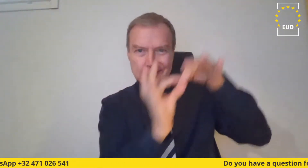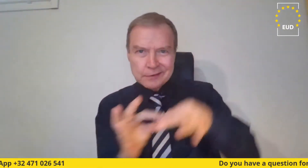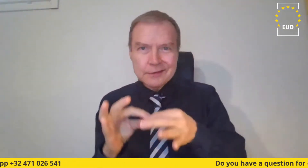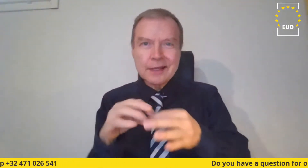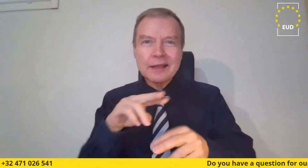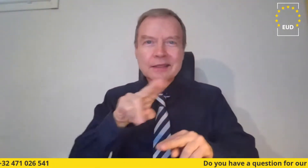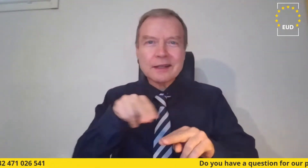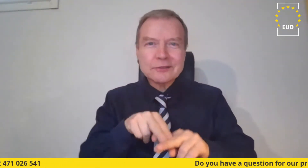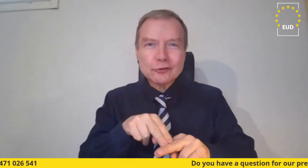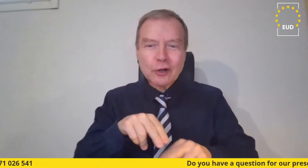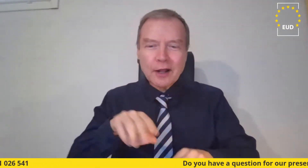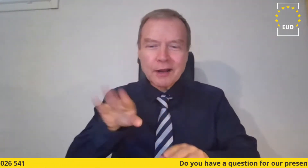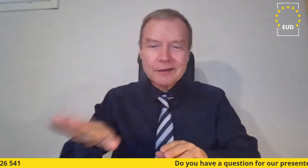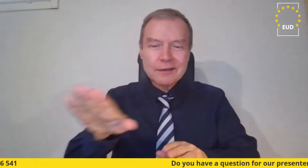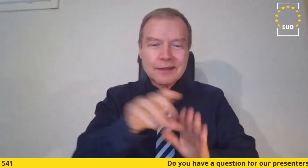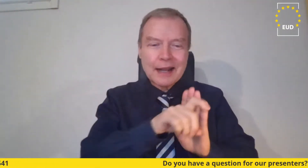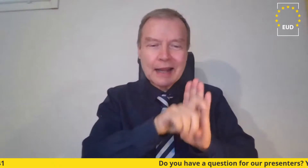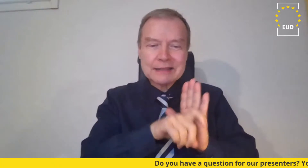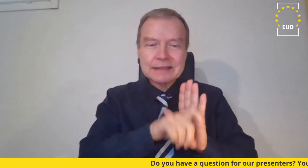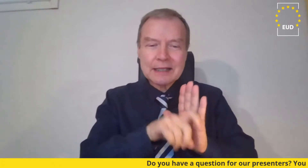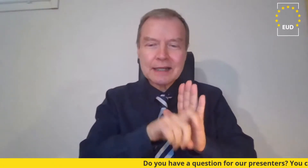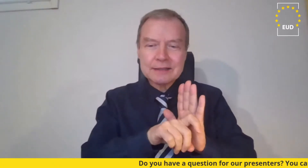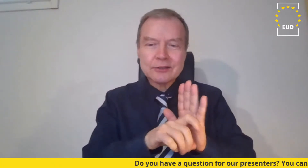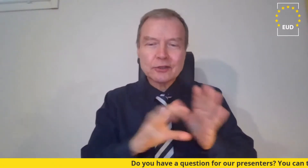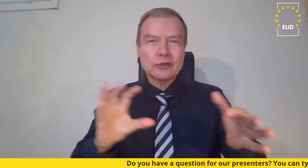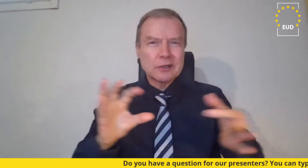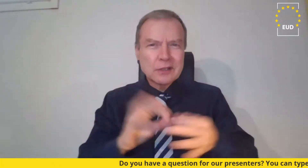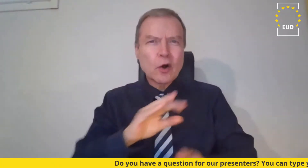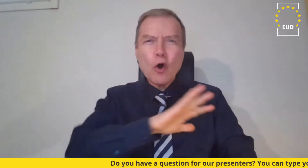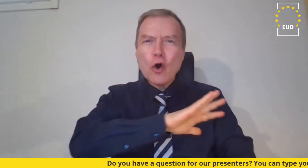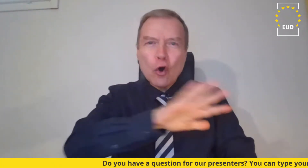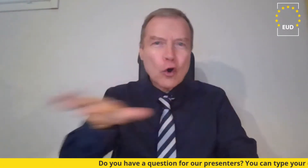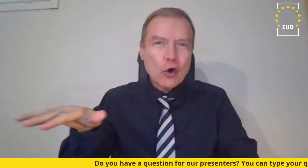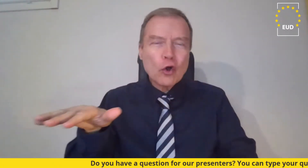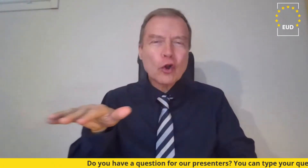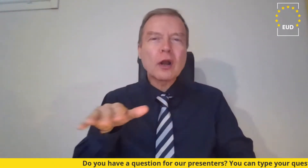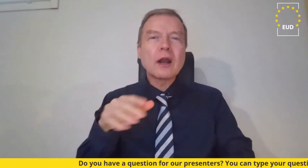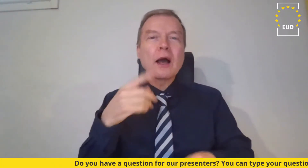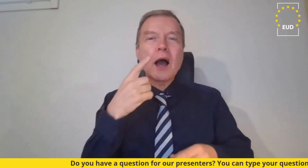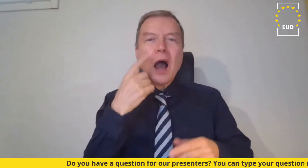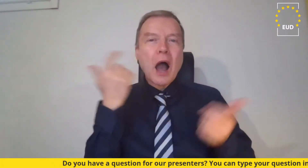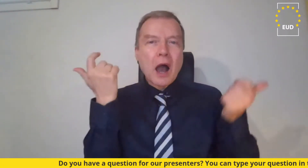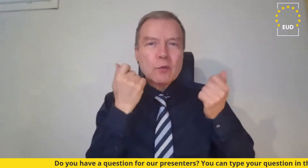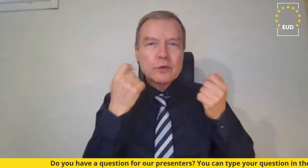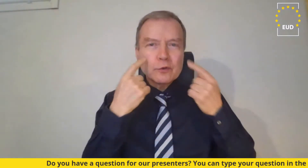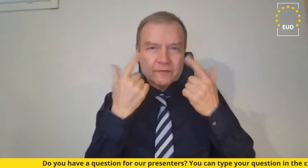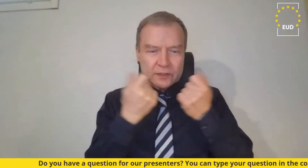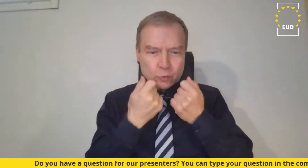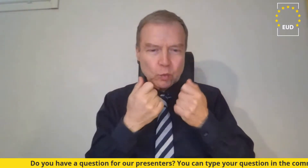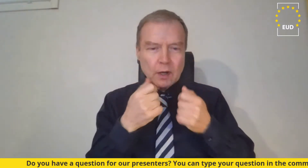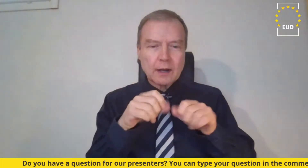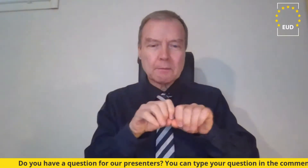legislation. So the AVMS provides a European framework. Now all national